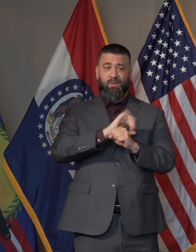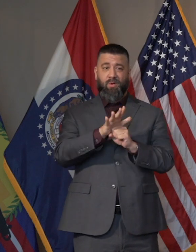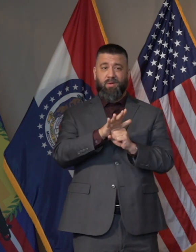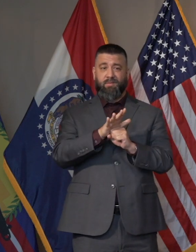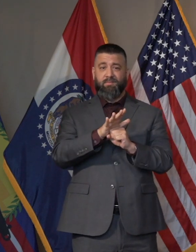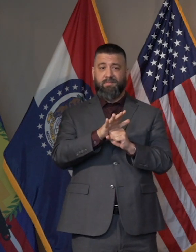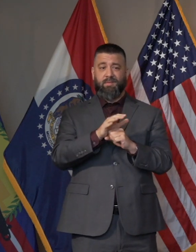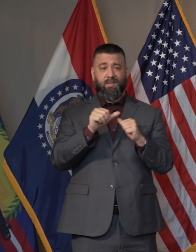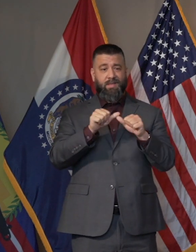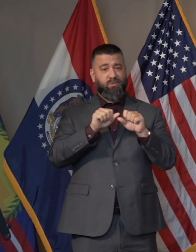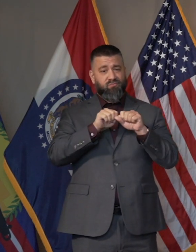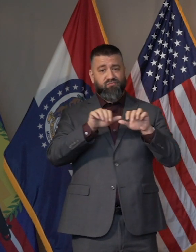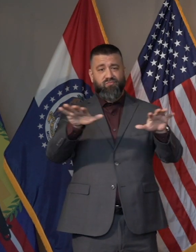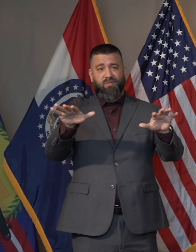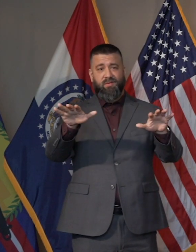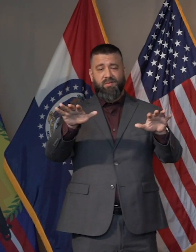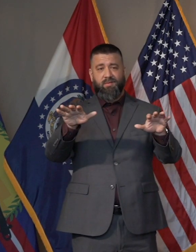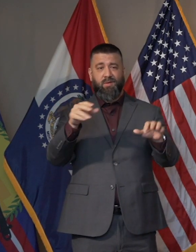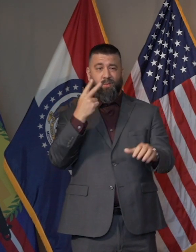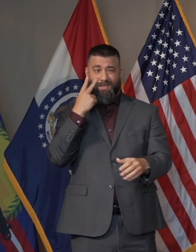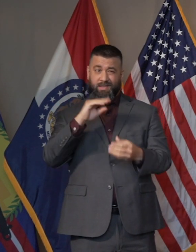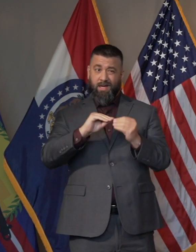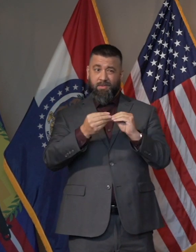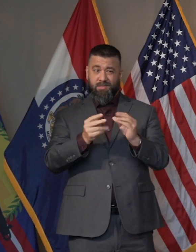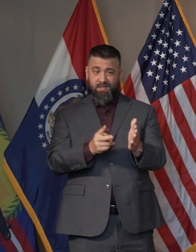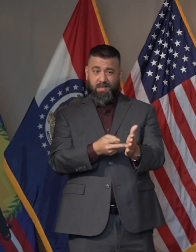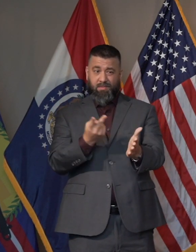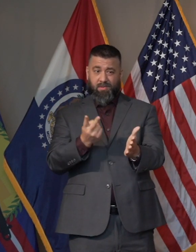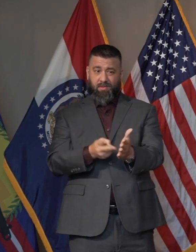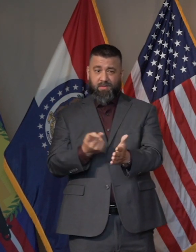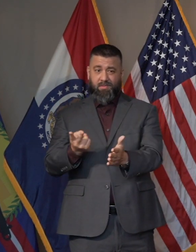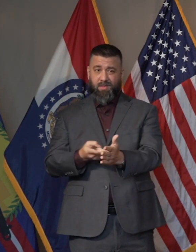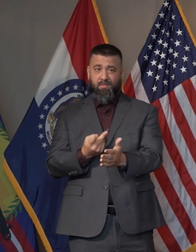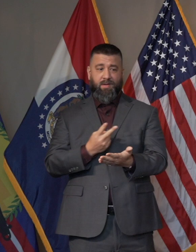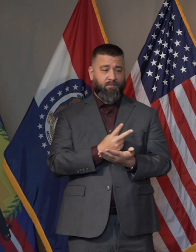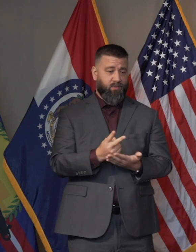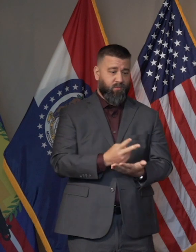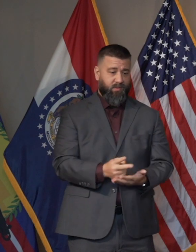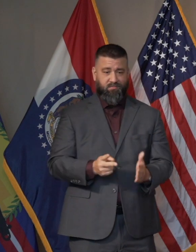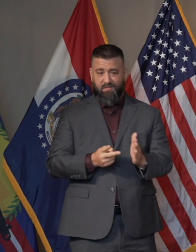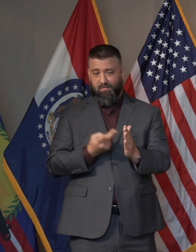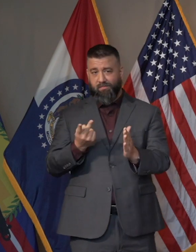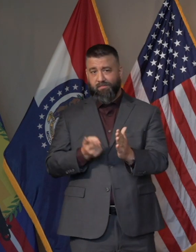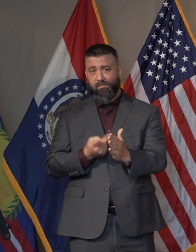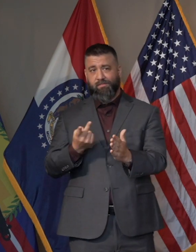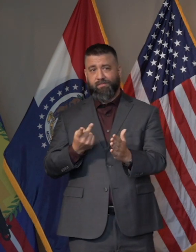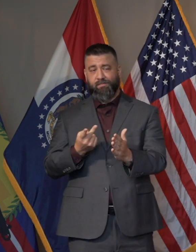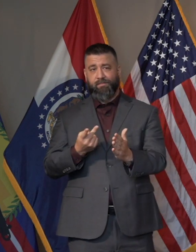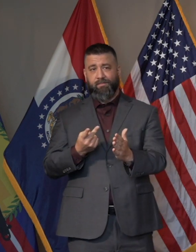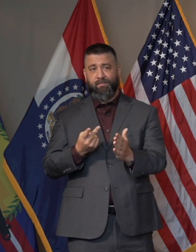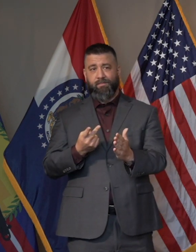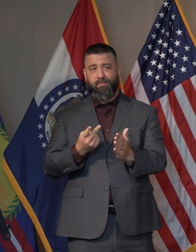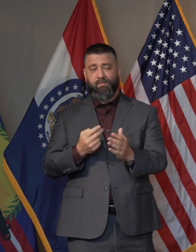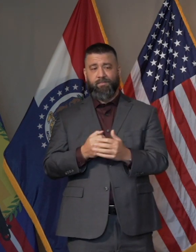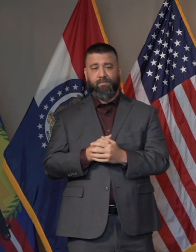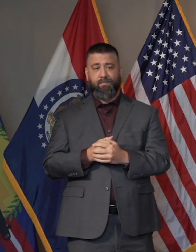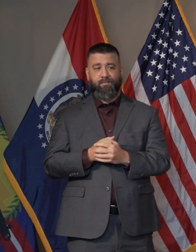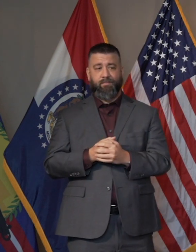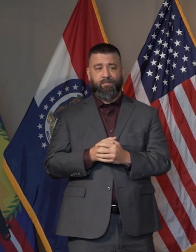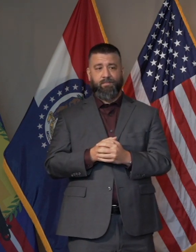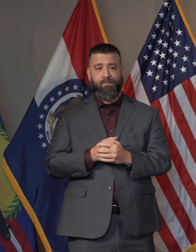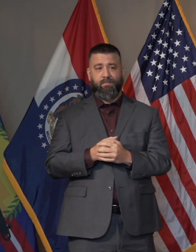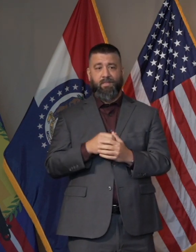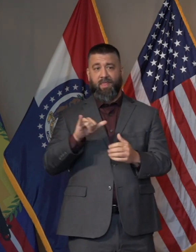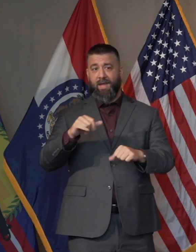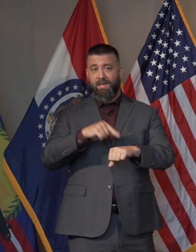it doubling in our community and really in our country every 2 weeks. And that doubling time will get less